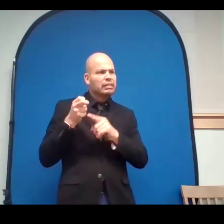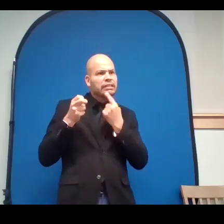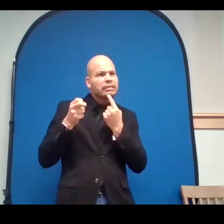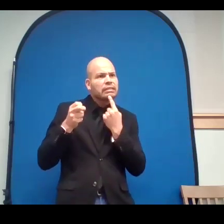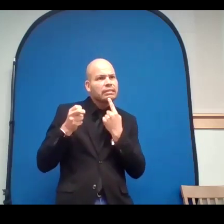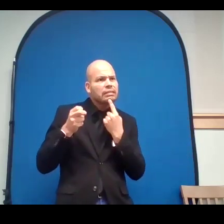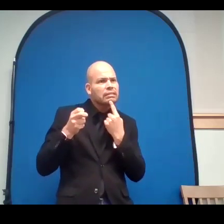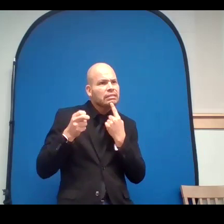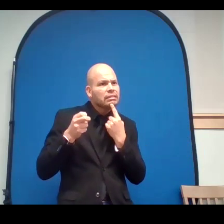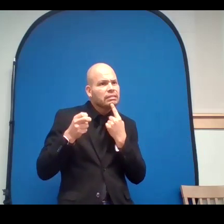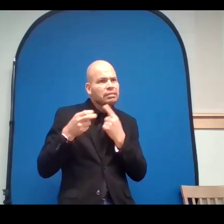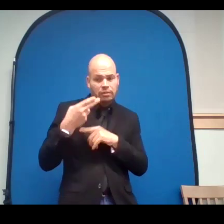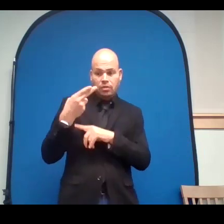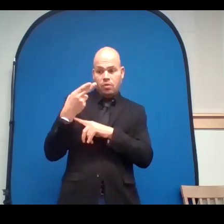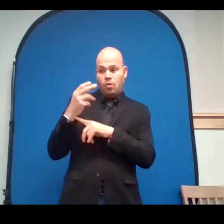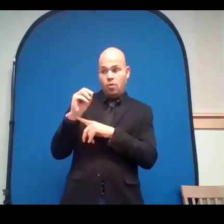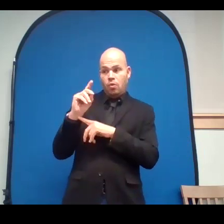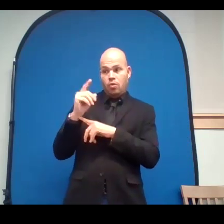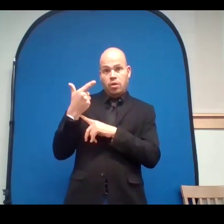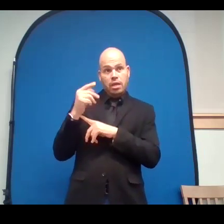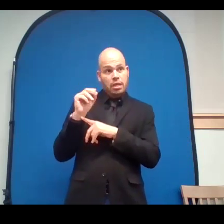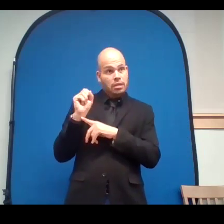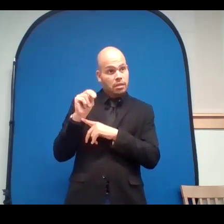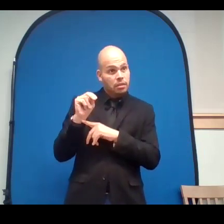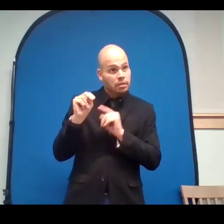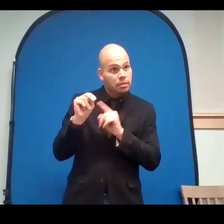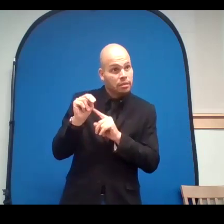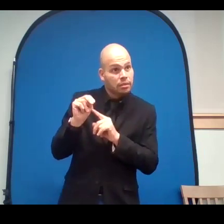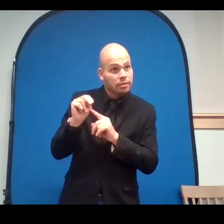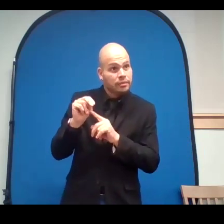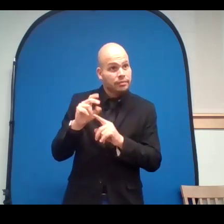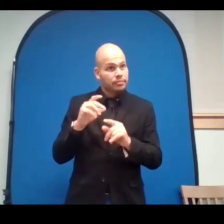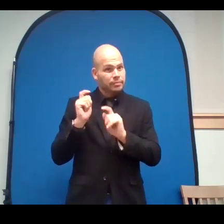Hodgson was unable to really give any specifics.